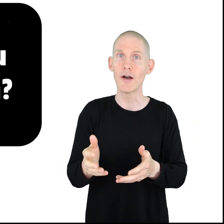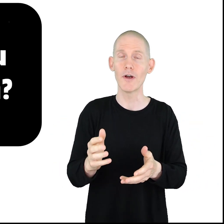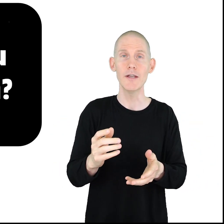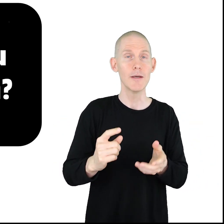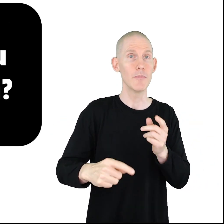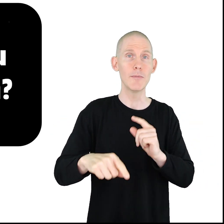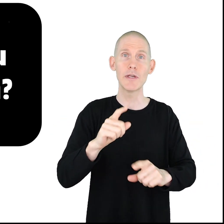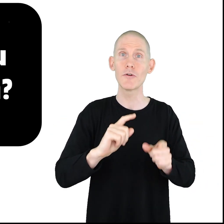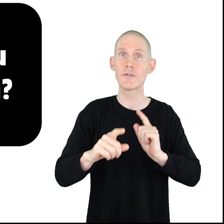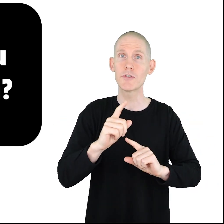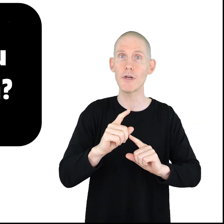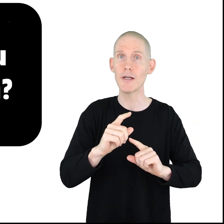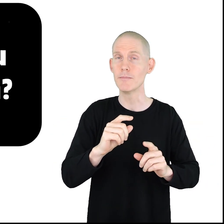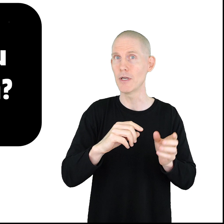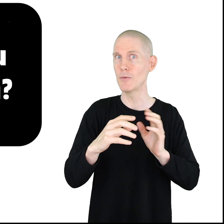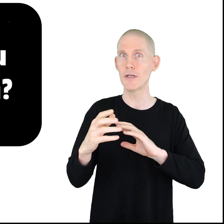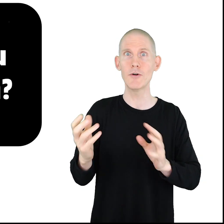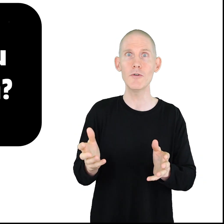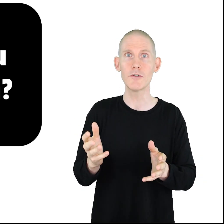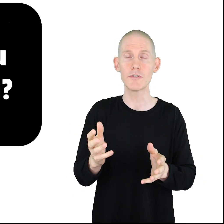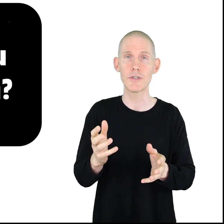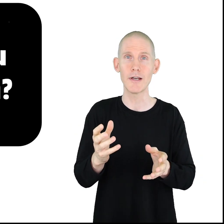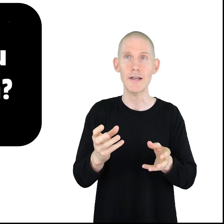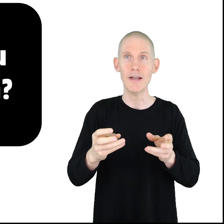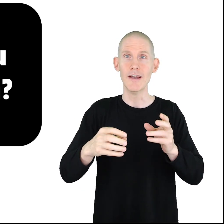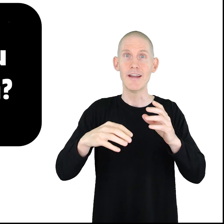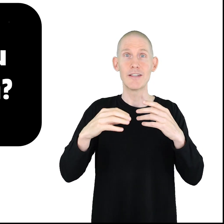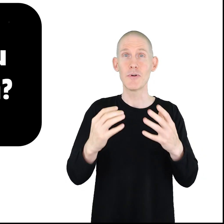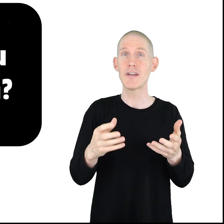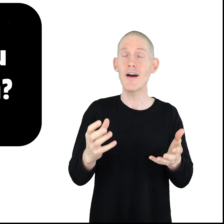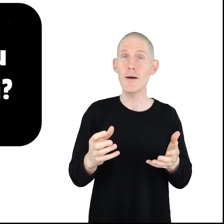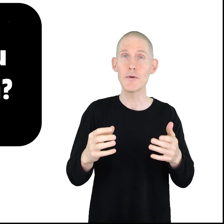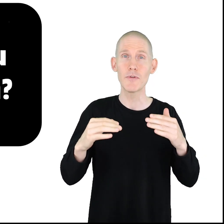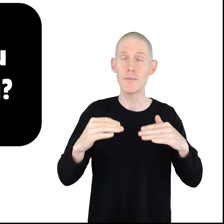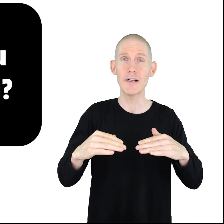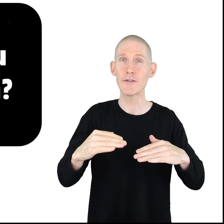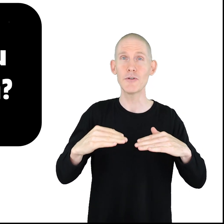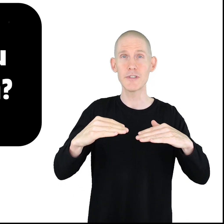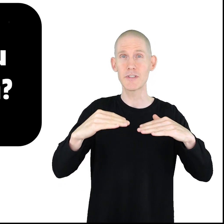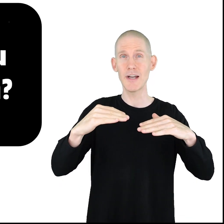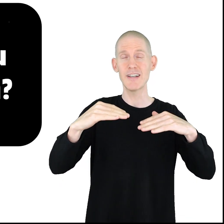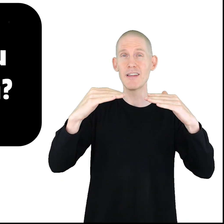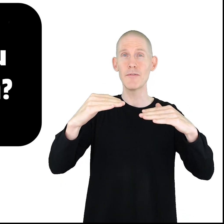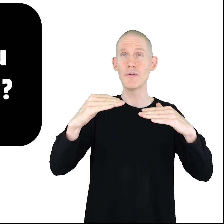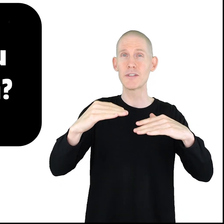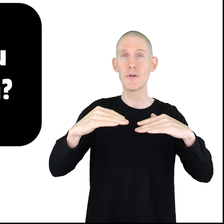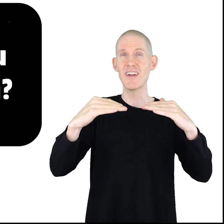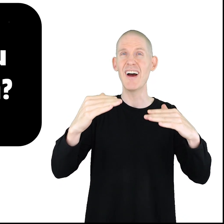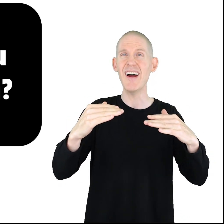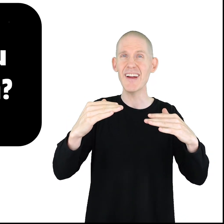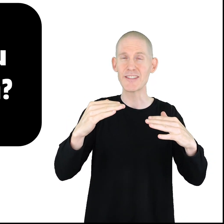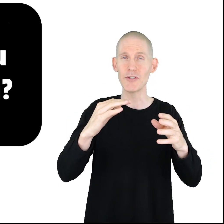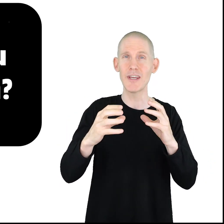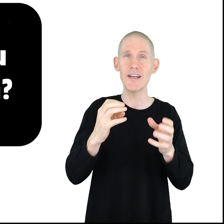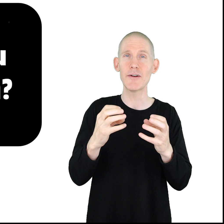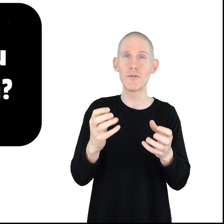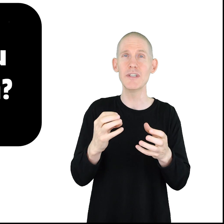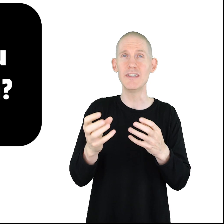All right. Maybe they learn to sign. Maybe they don't learn to sign. It's very common for them not to learn to sign at a level that's very high. So you can't have really deep